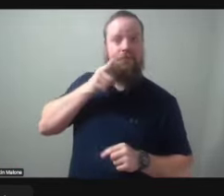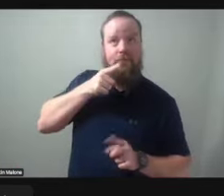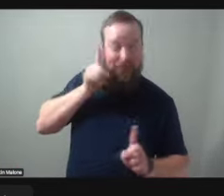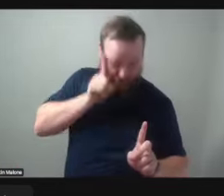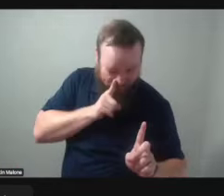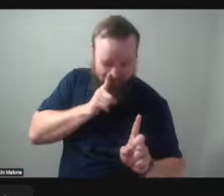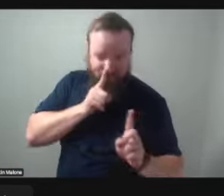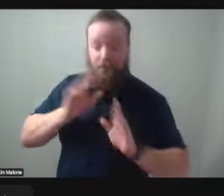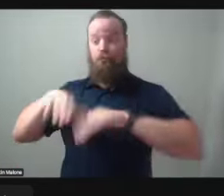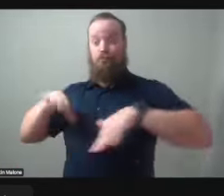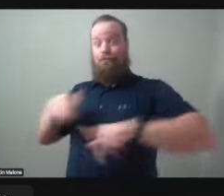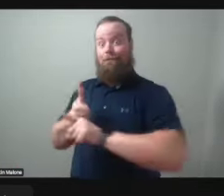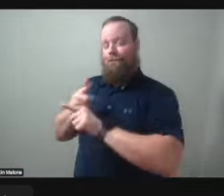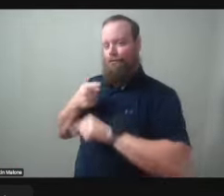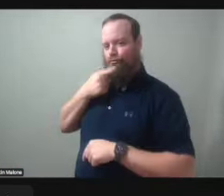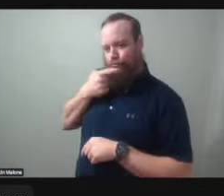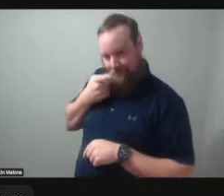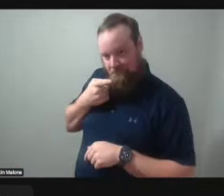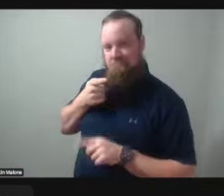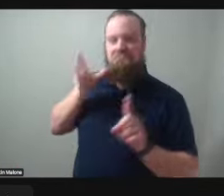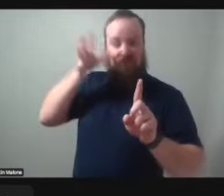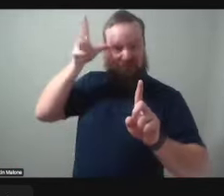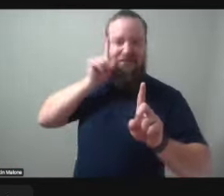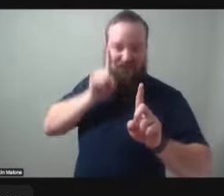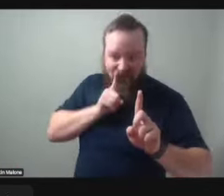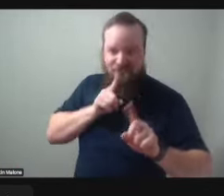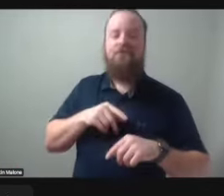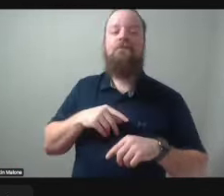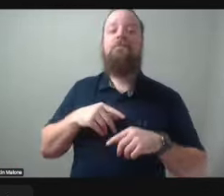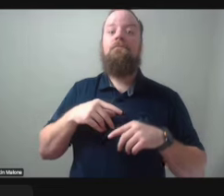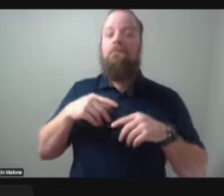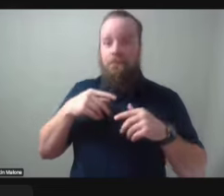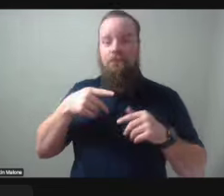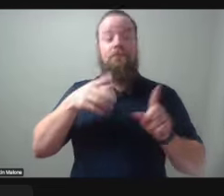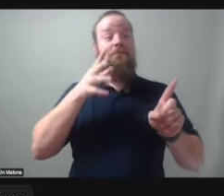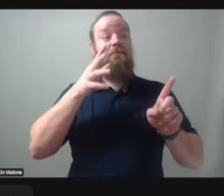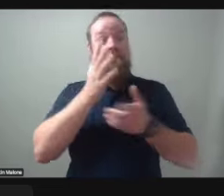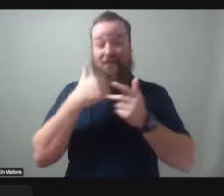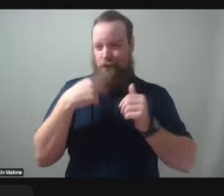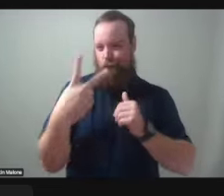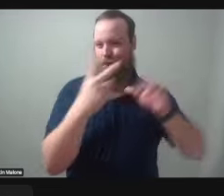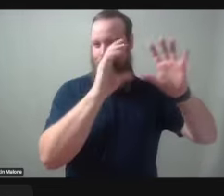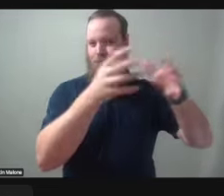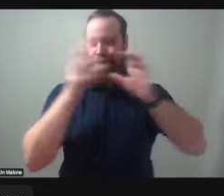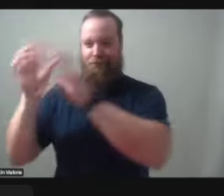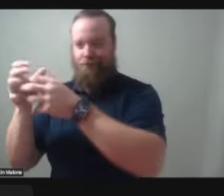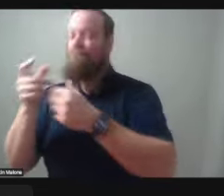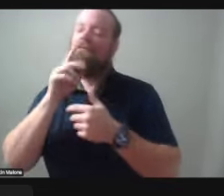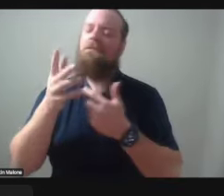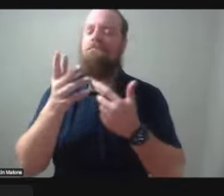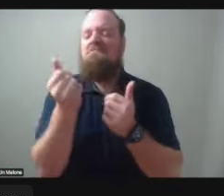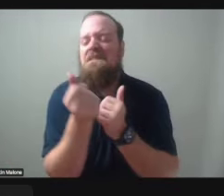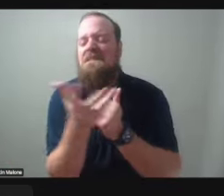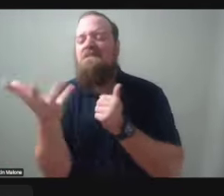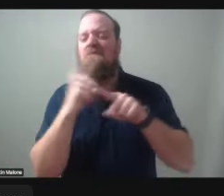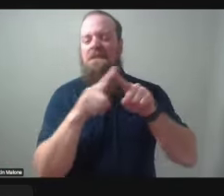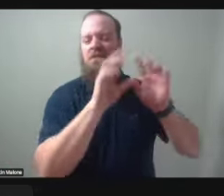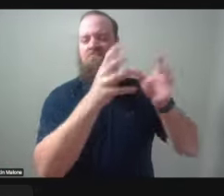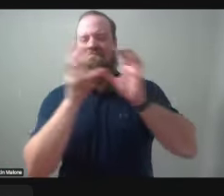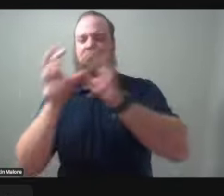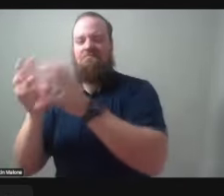tried to be as mainstream as possible, whereas my experience was a little different. Next on the list, we